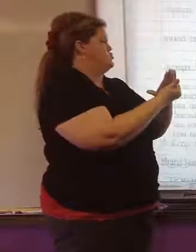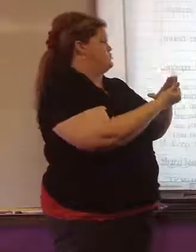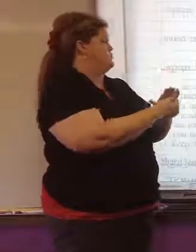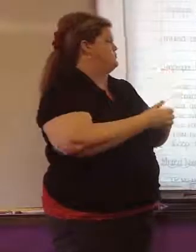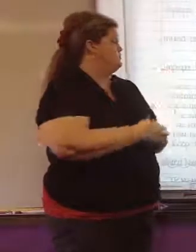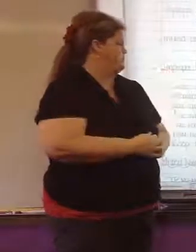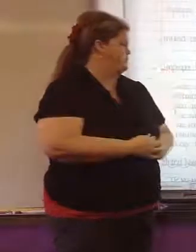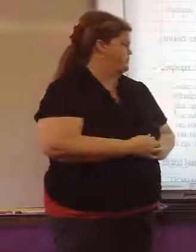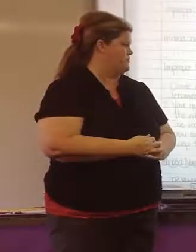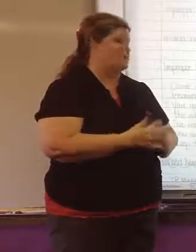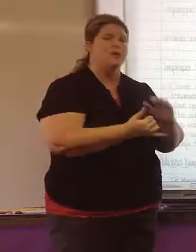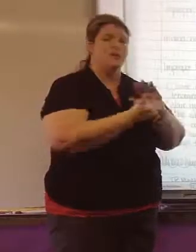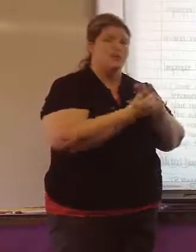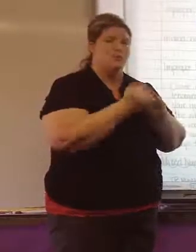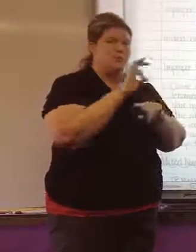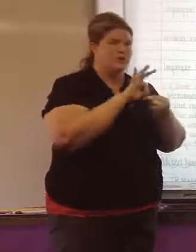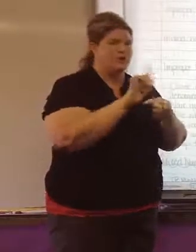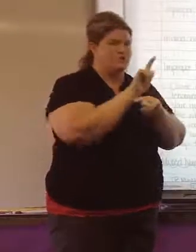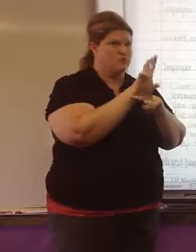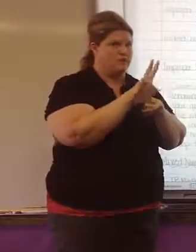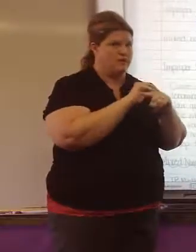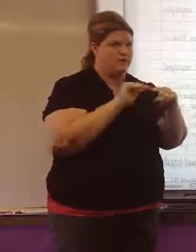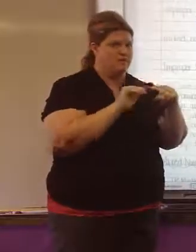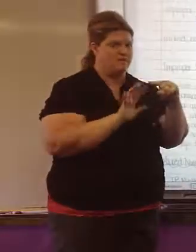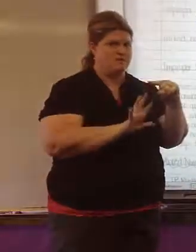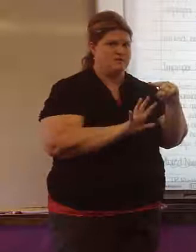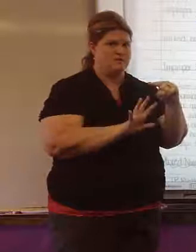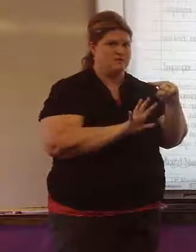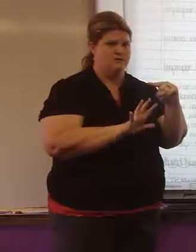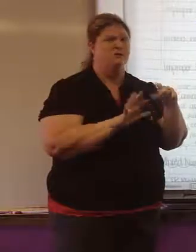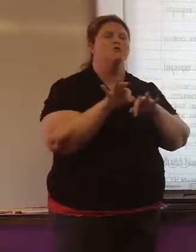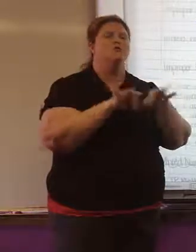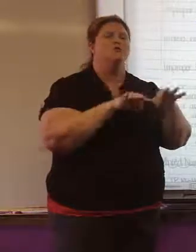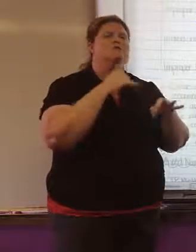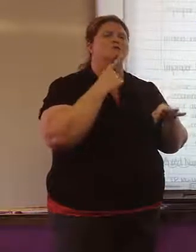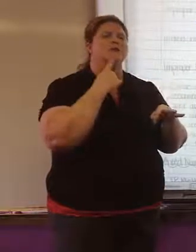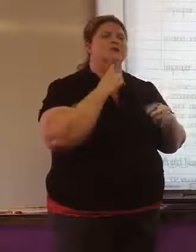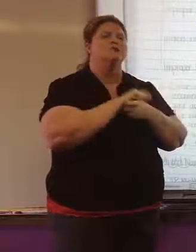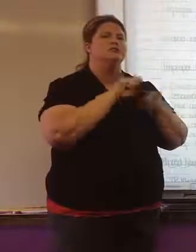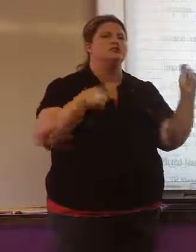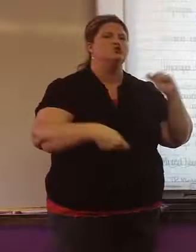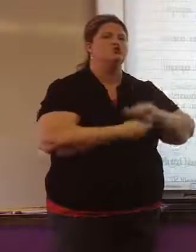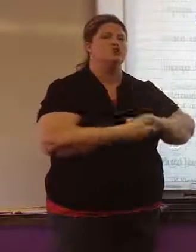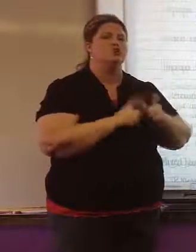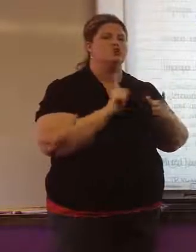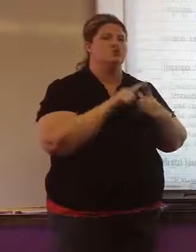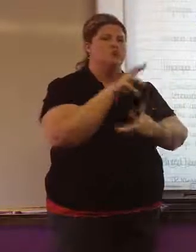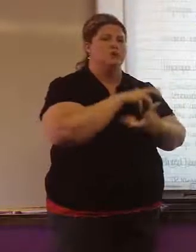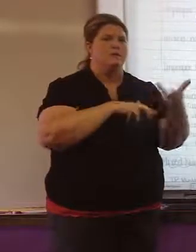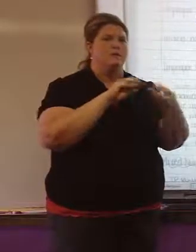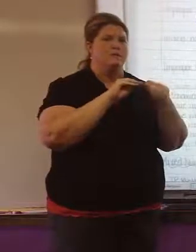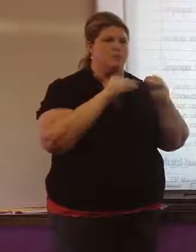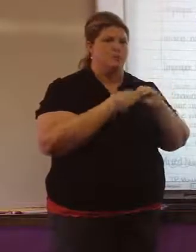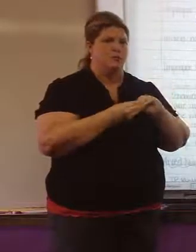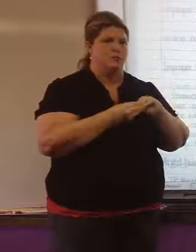Improper. Improper fraction is 27/5. The directions say change this to a mixed